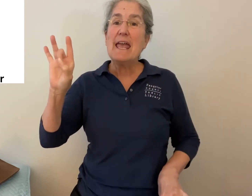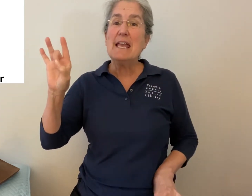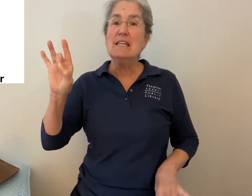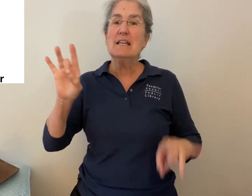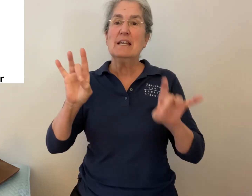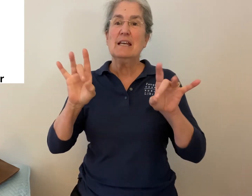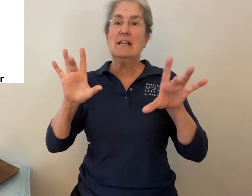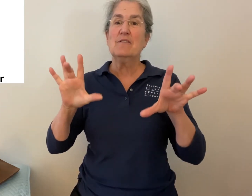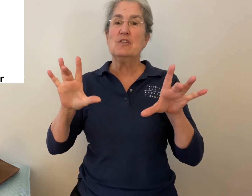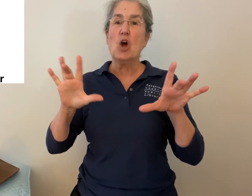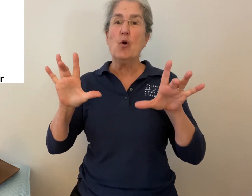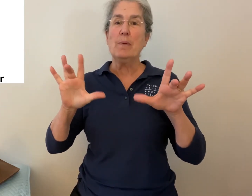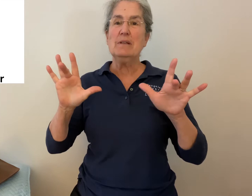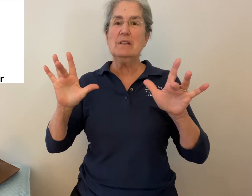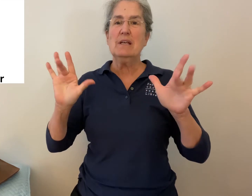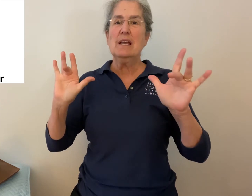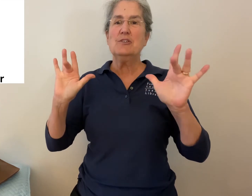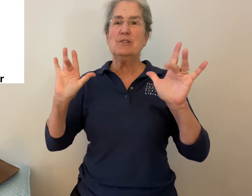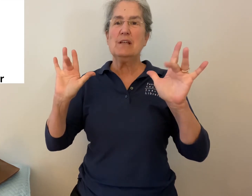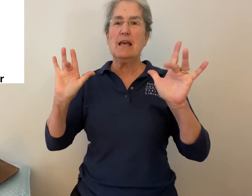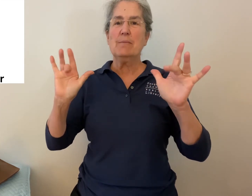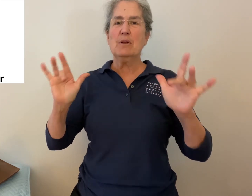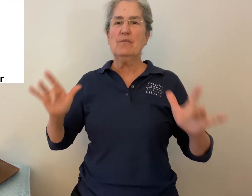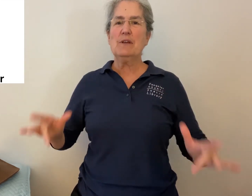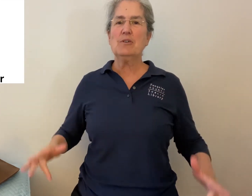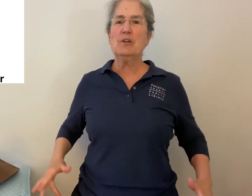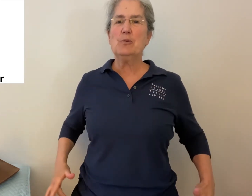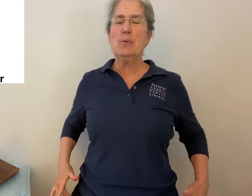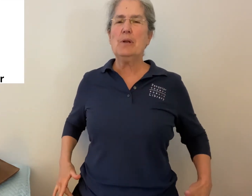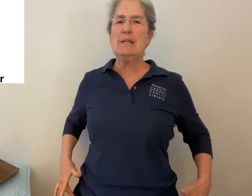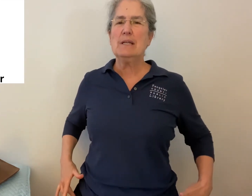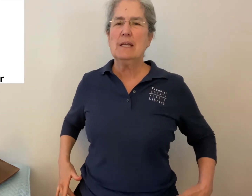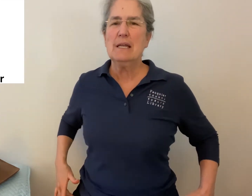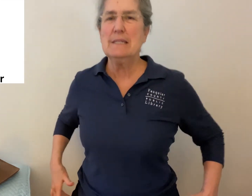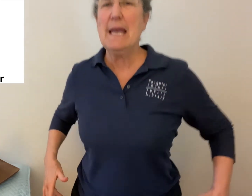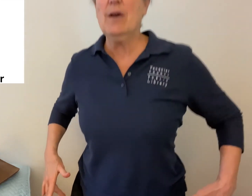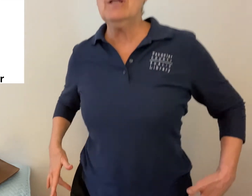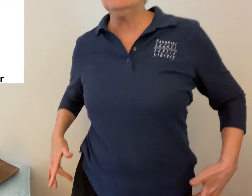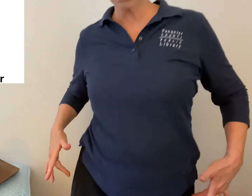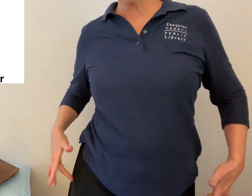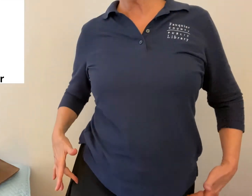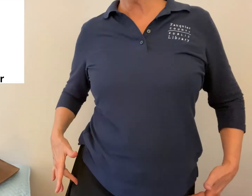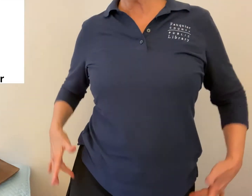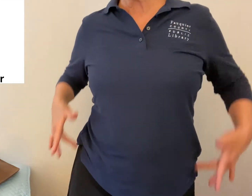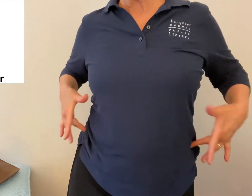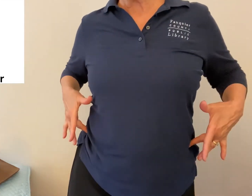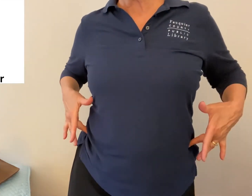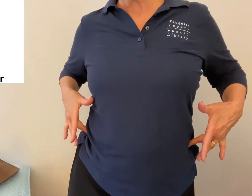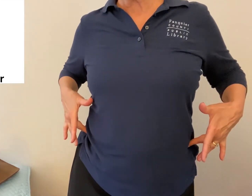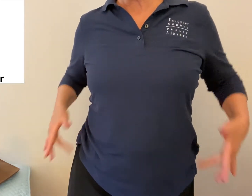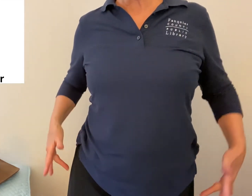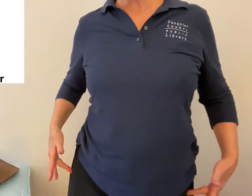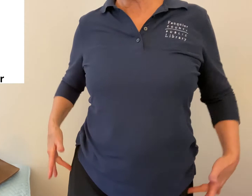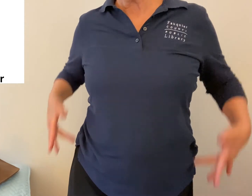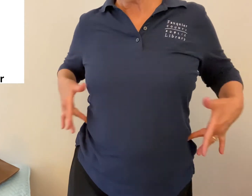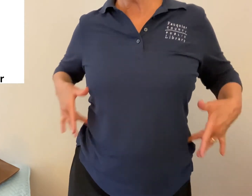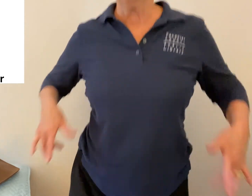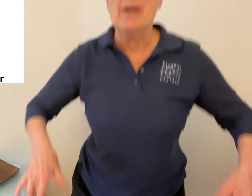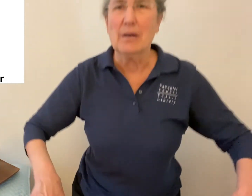8. And if it's open and you take that middle finger and you put it down a little bit and then just come up to your waist. Underwear.